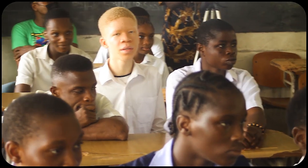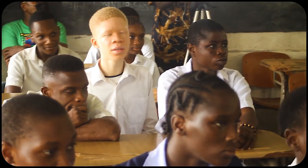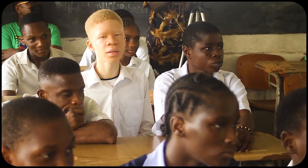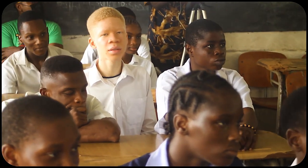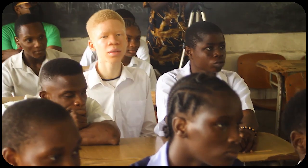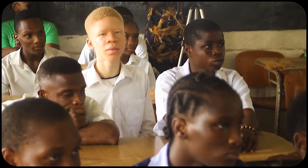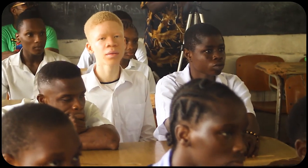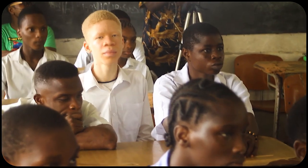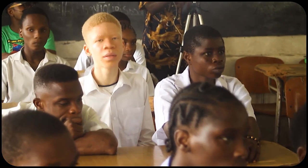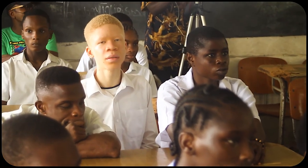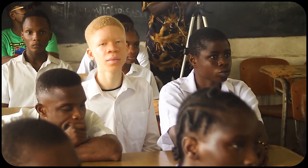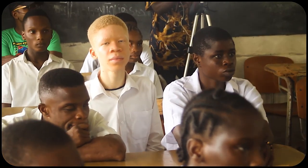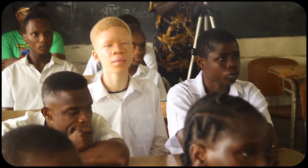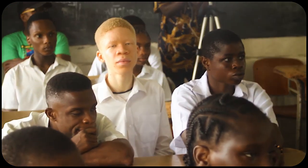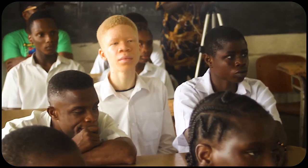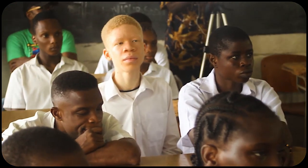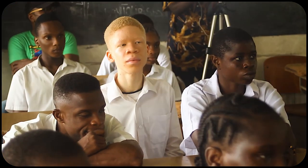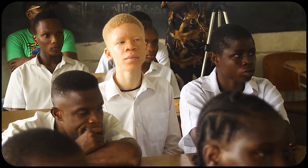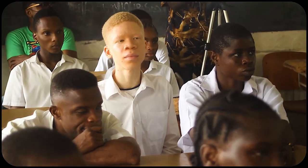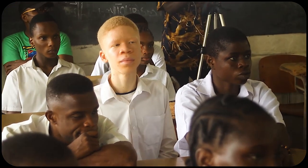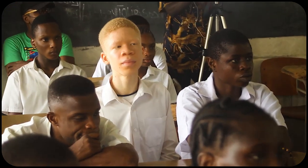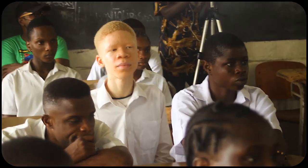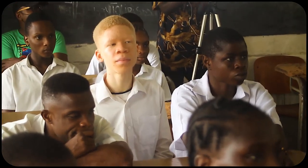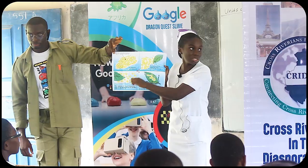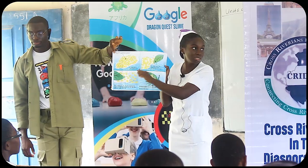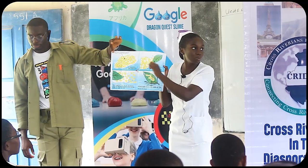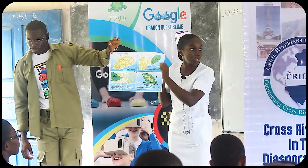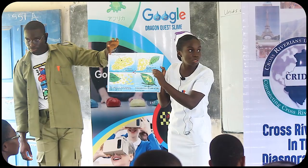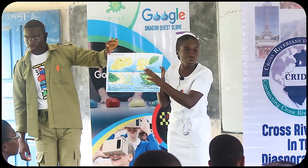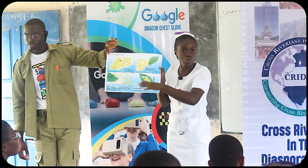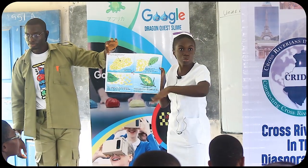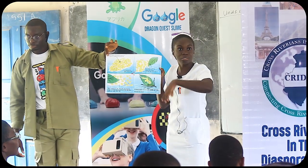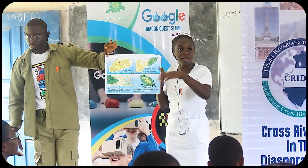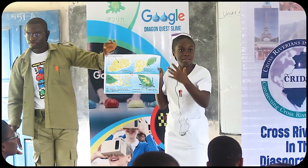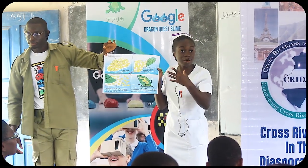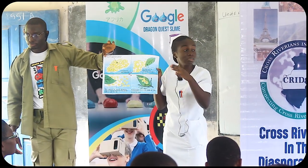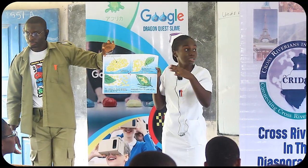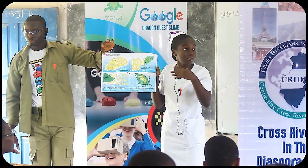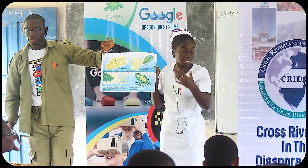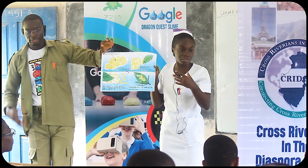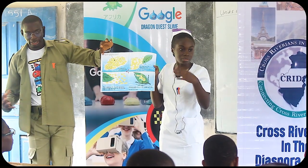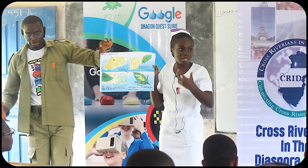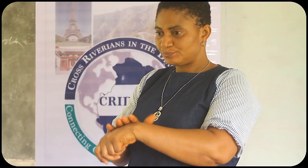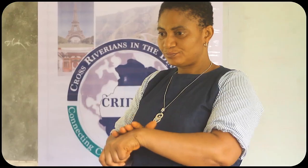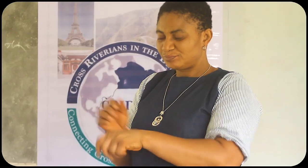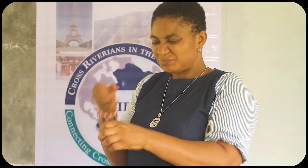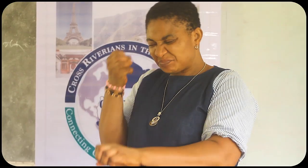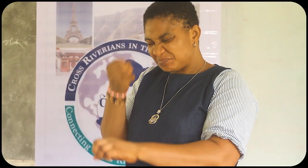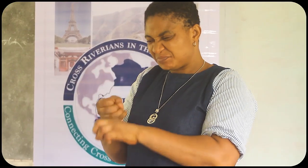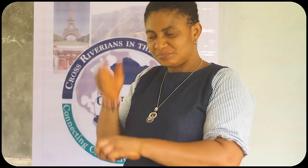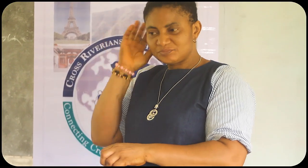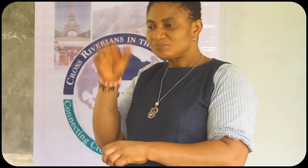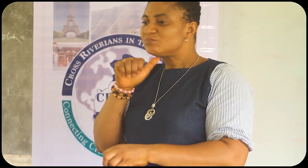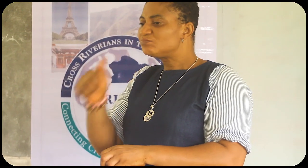Normally, this is not supposed to happen, so that the mosquitoes or the larva and the